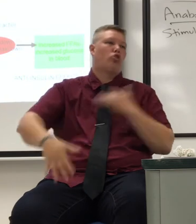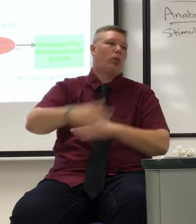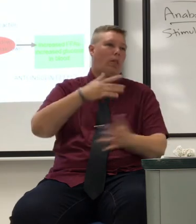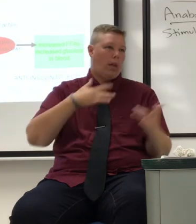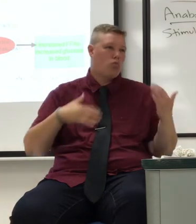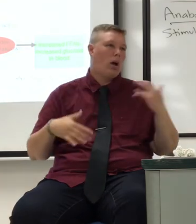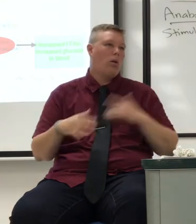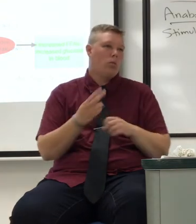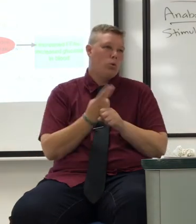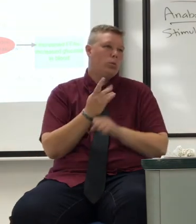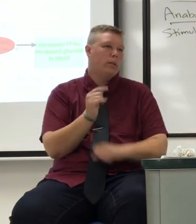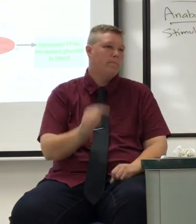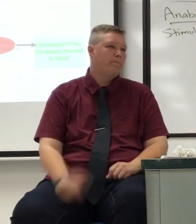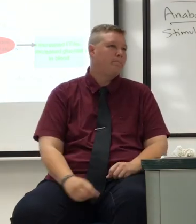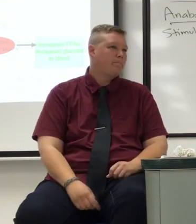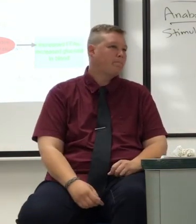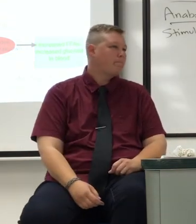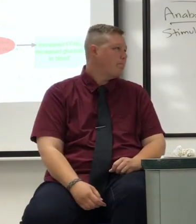circulating